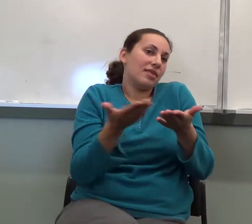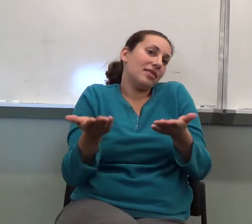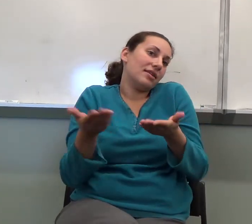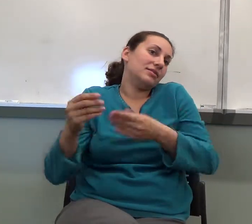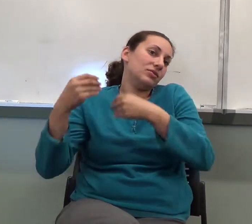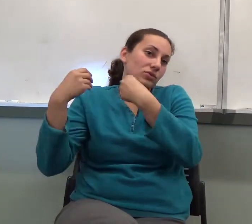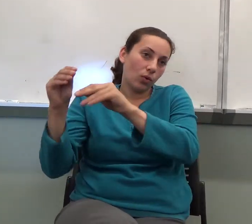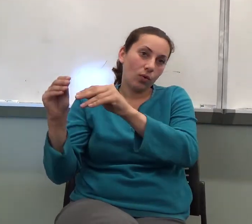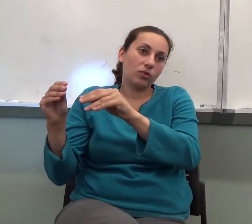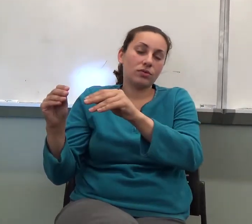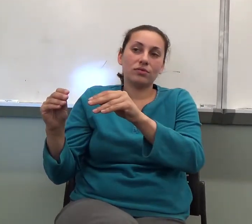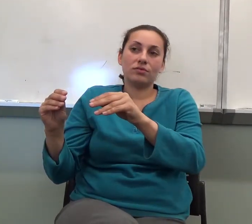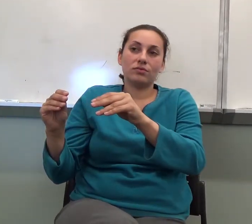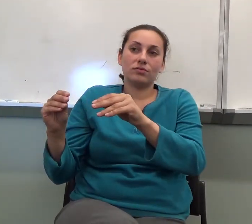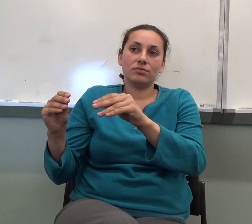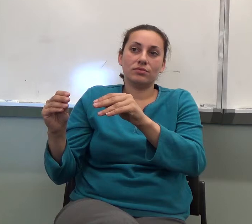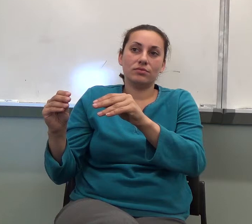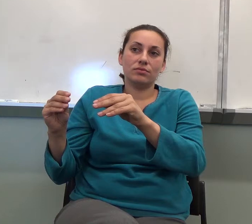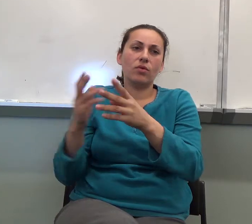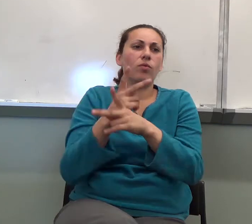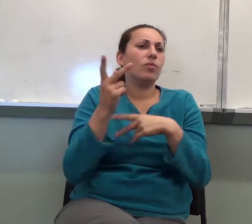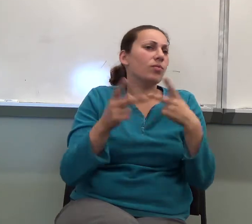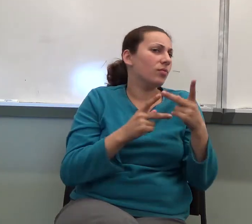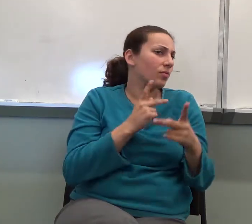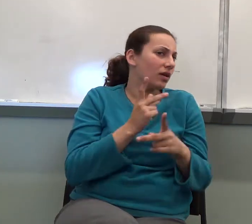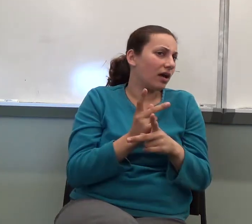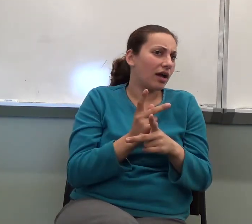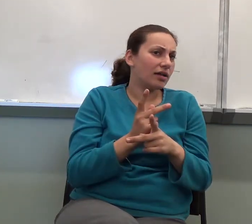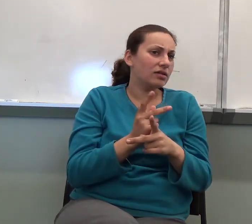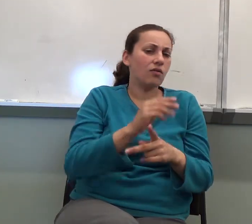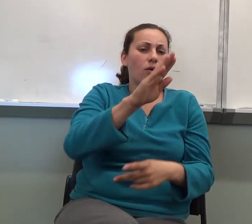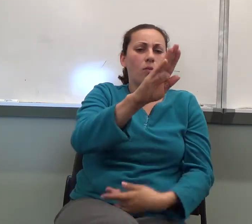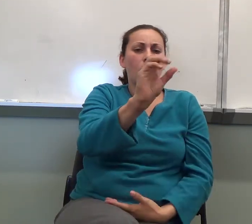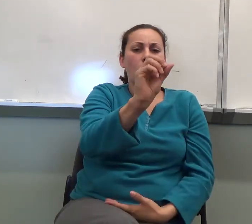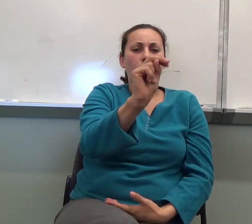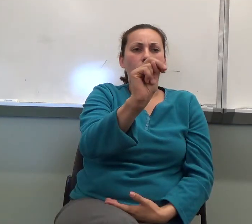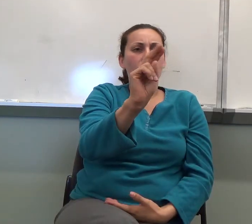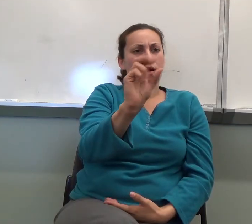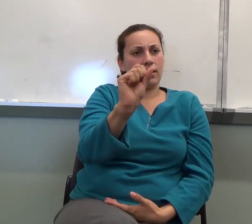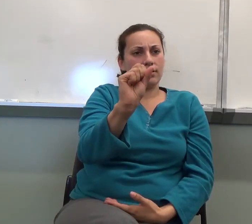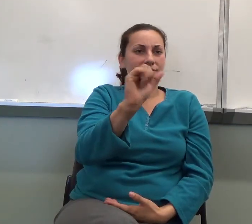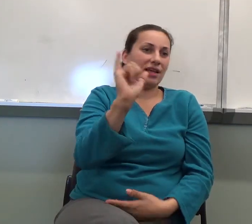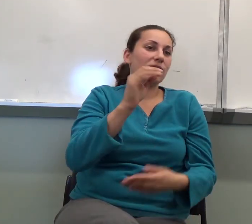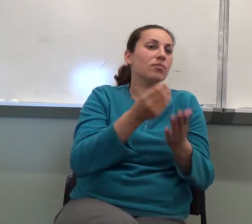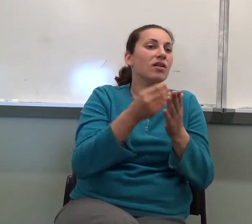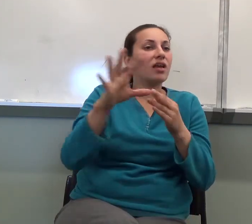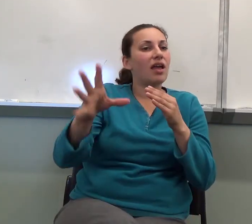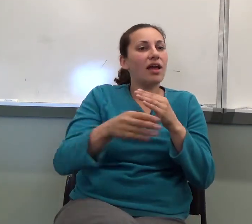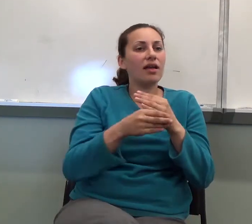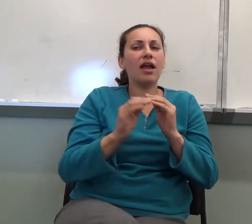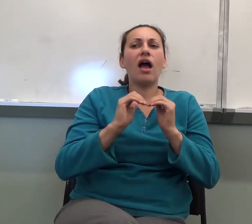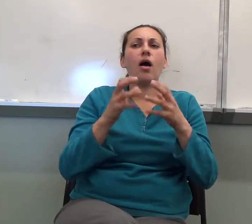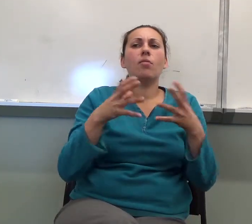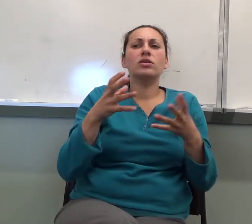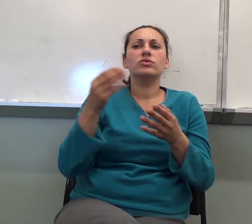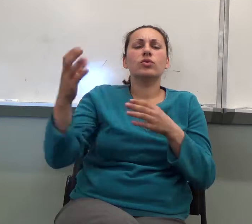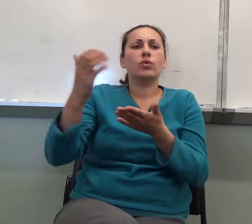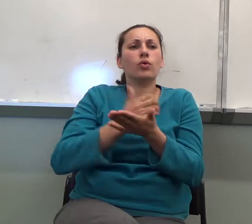Okay. What kind of bonus? It says, no, how much will he earn in the week, not just the bonus. They